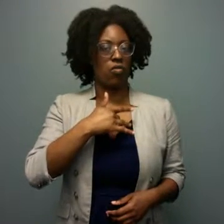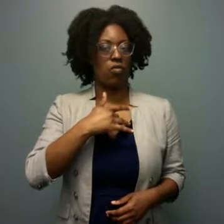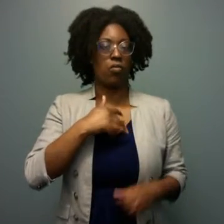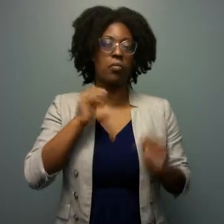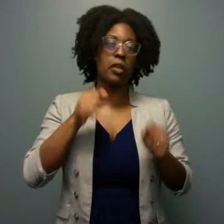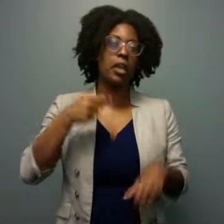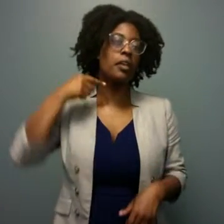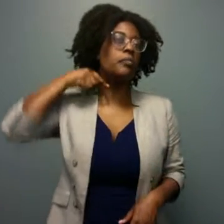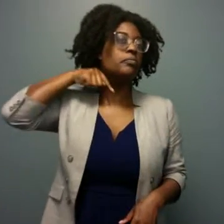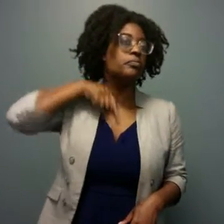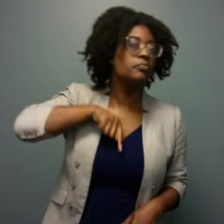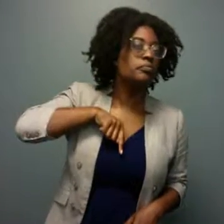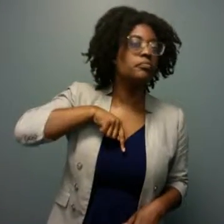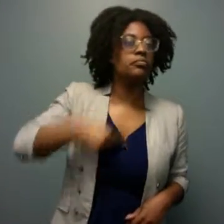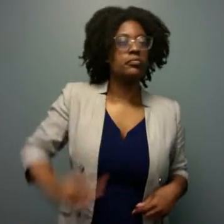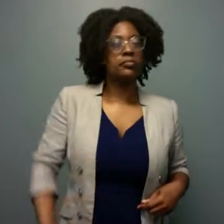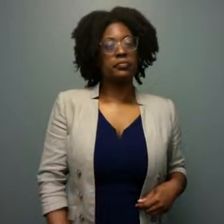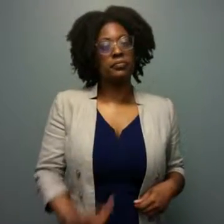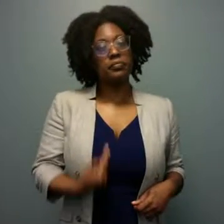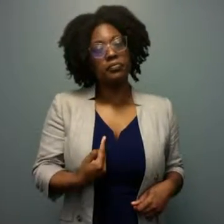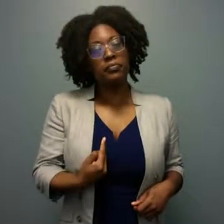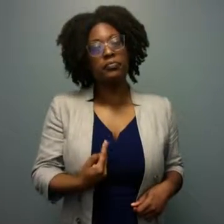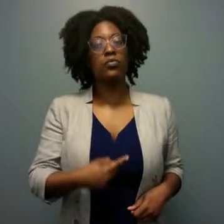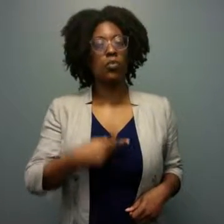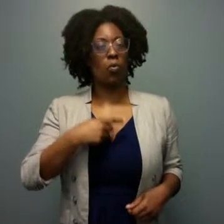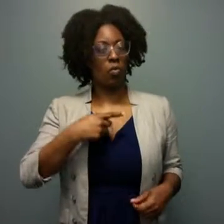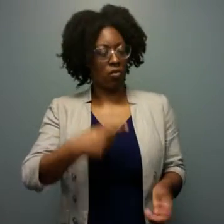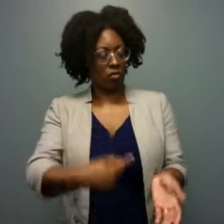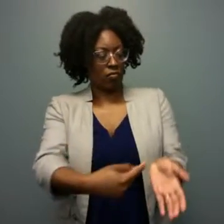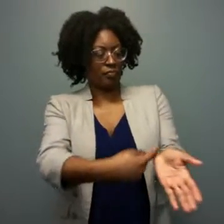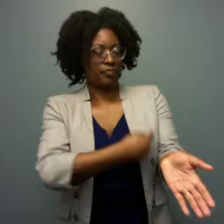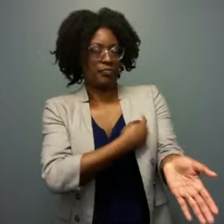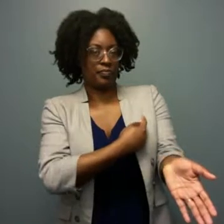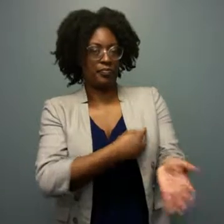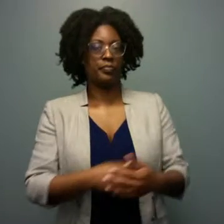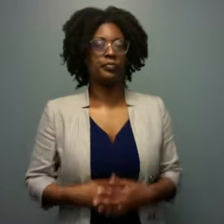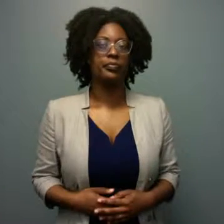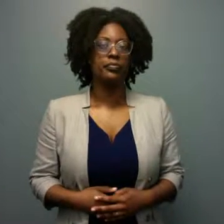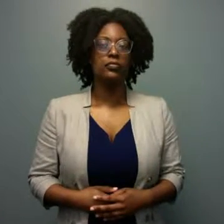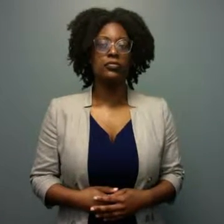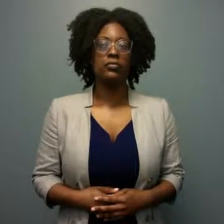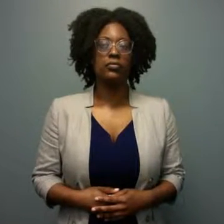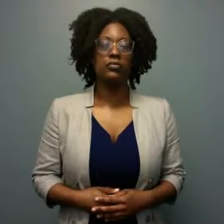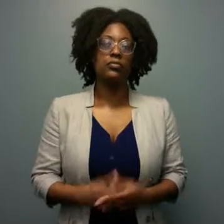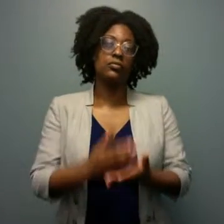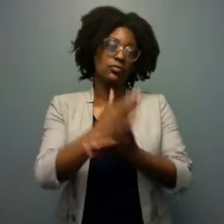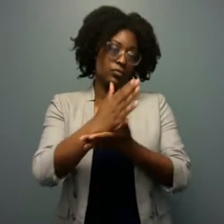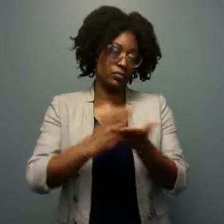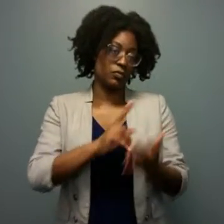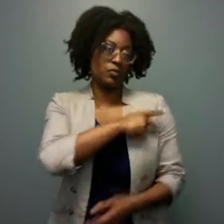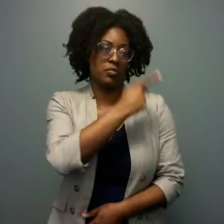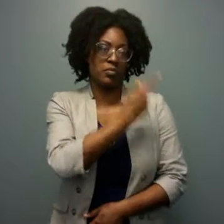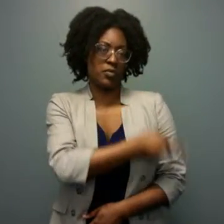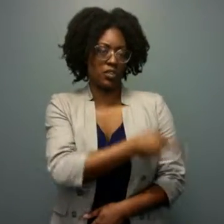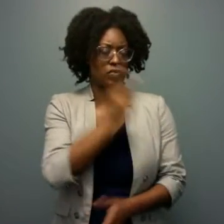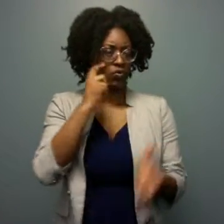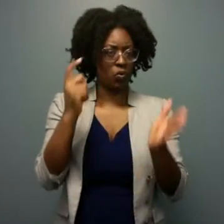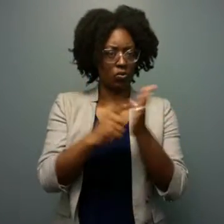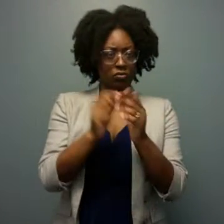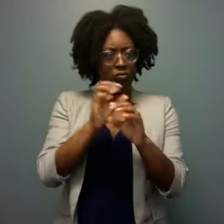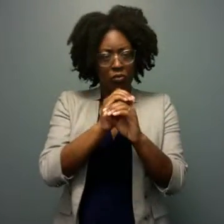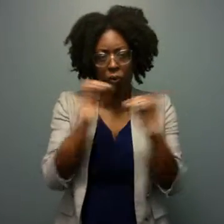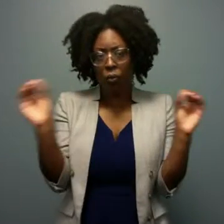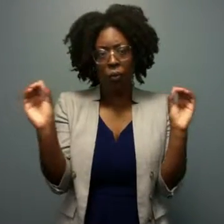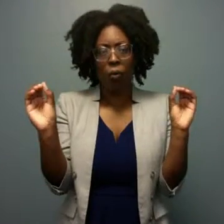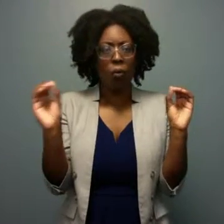Your hospital course will greatly depend on the findings during the cardiac catheterization. In some patients, no significant narrowings are identified within